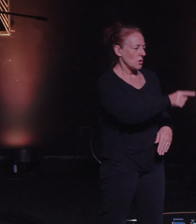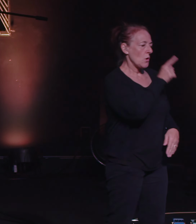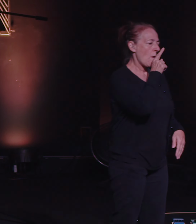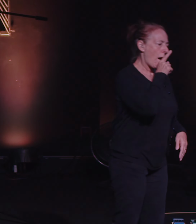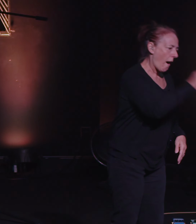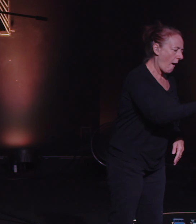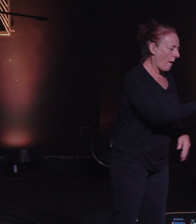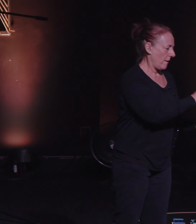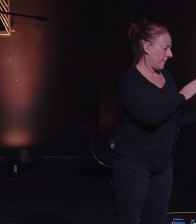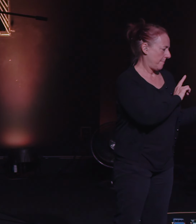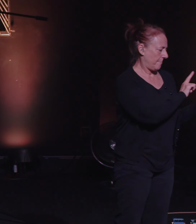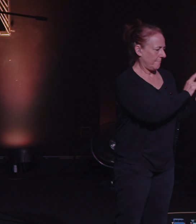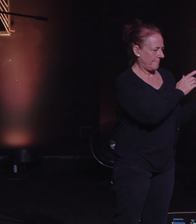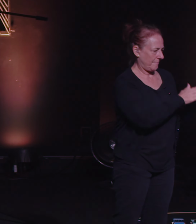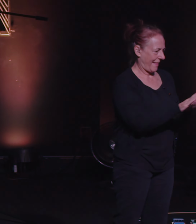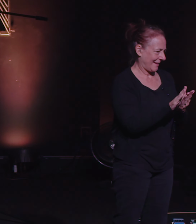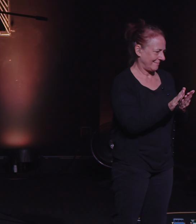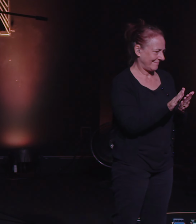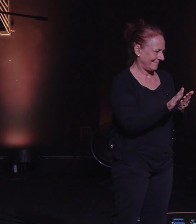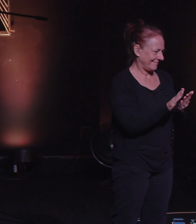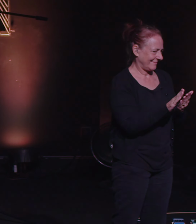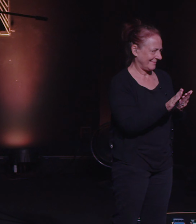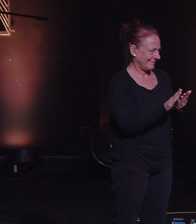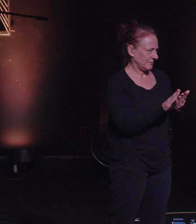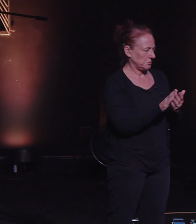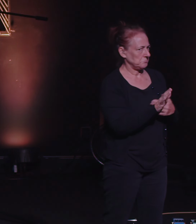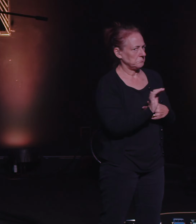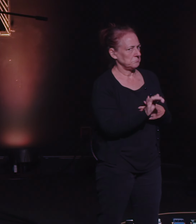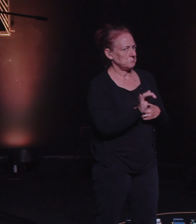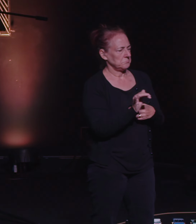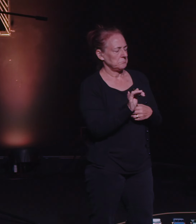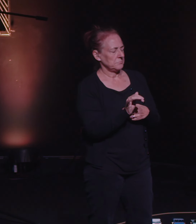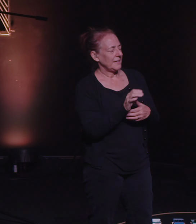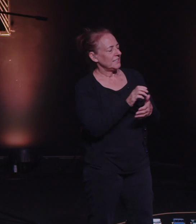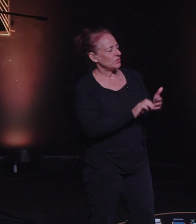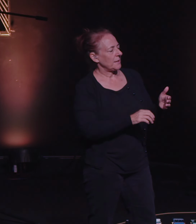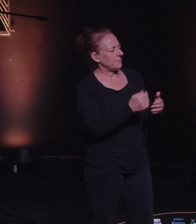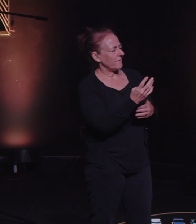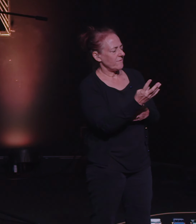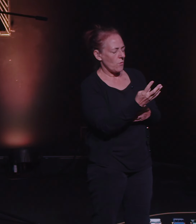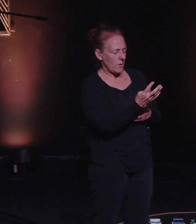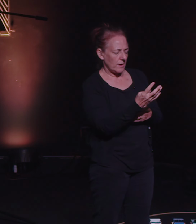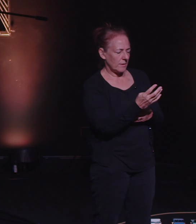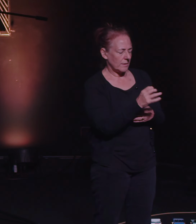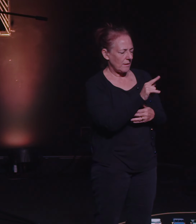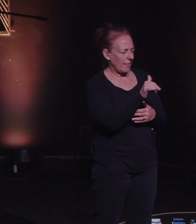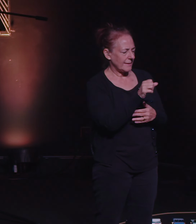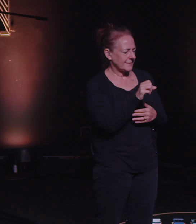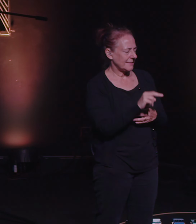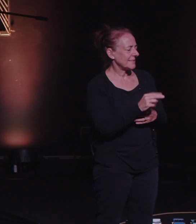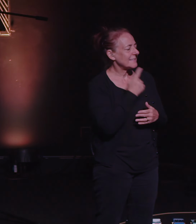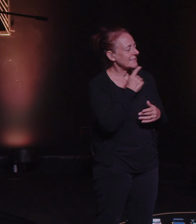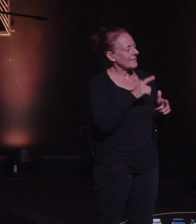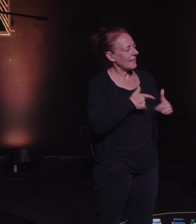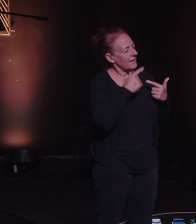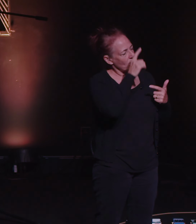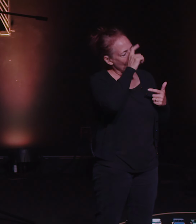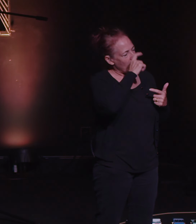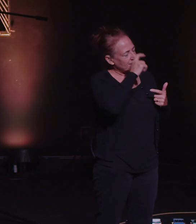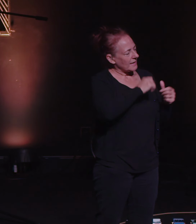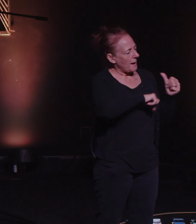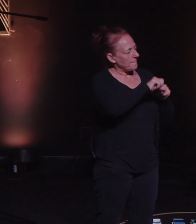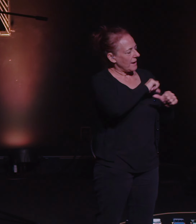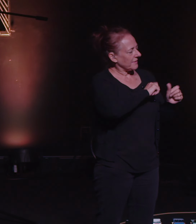we've got to have a shift in mentality for that to happen. Colossians chapter 4, Paul says this: live wisely among those who